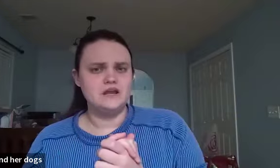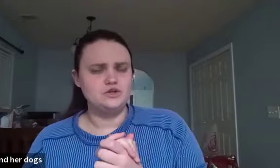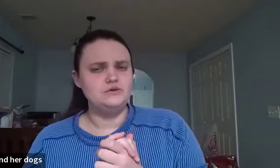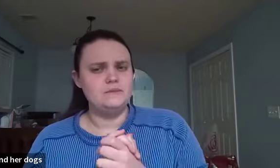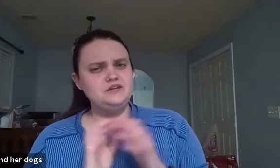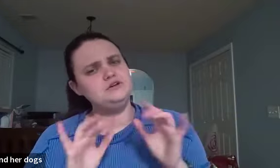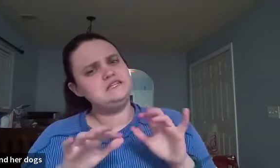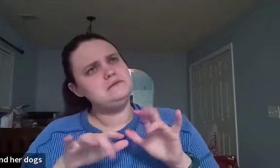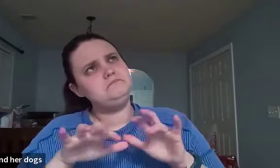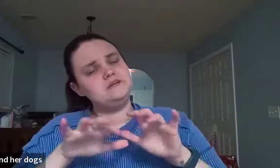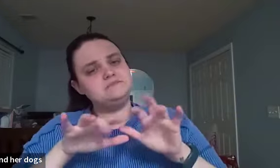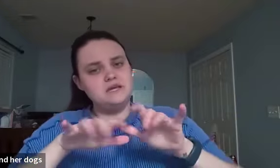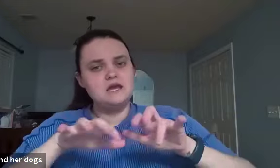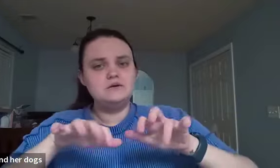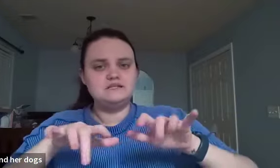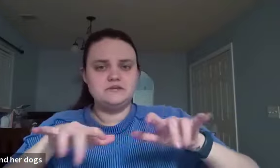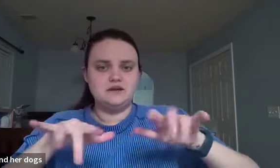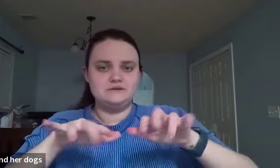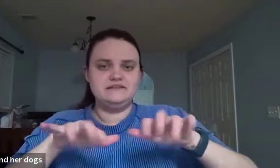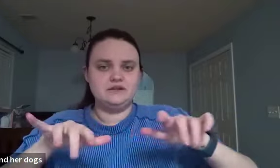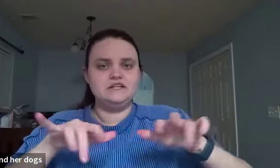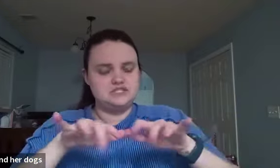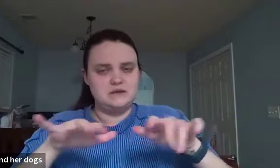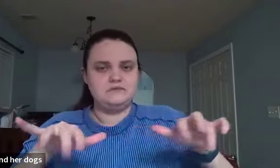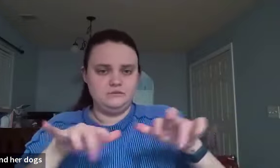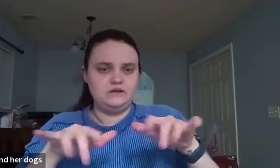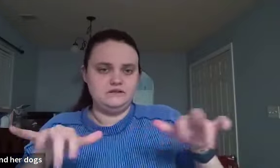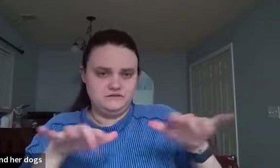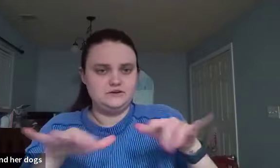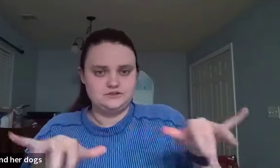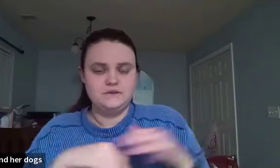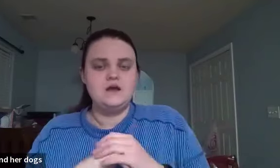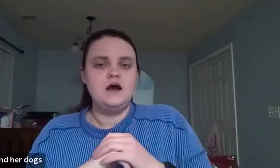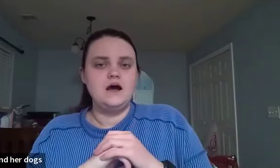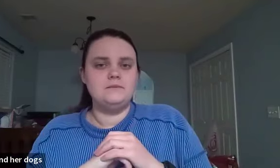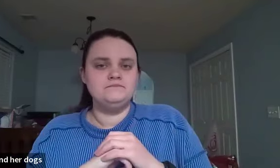or I mean, you could say, because piano is piano. It's like literally just tap, like wiggling your fingers. Um,